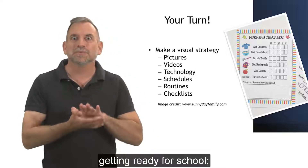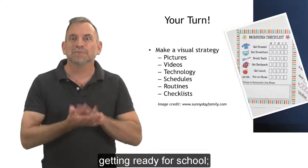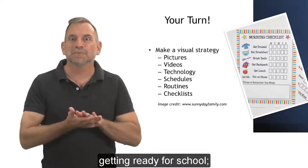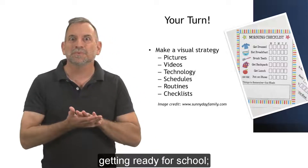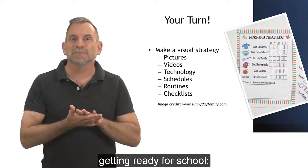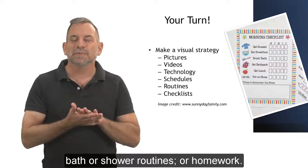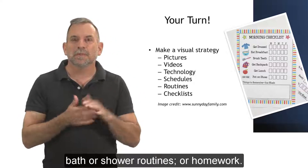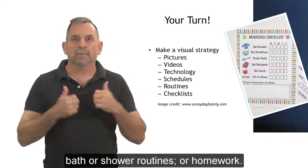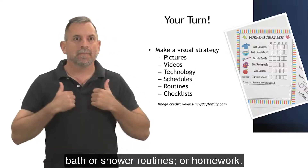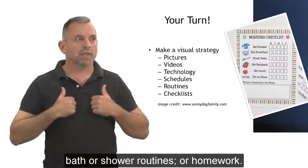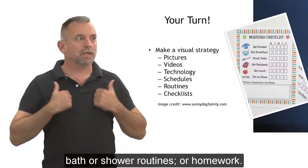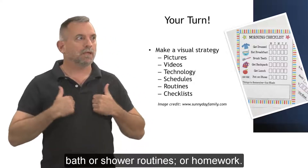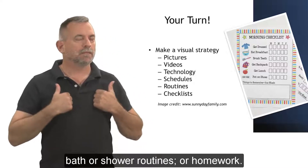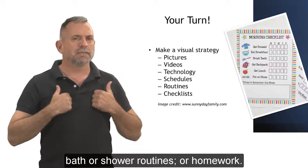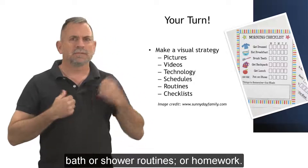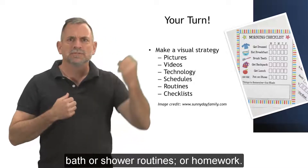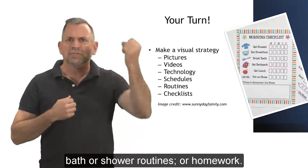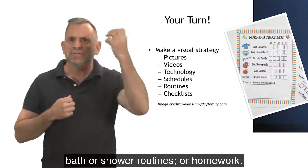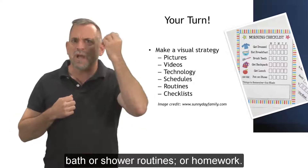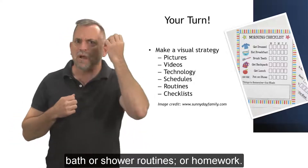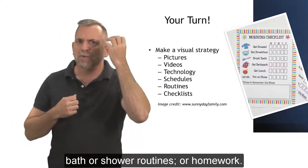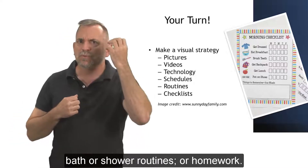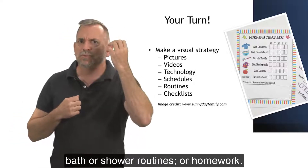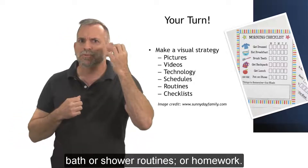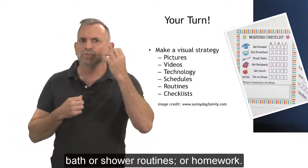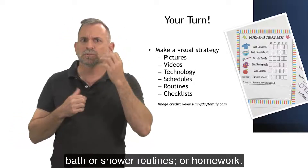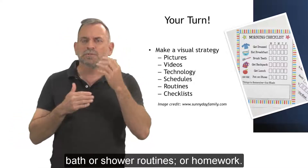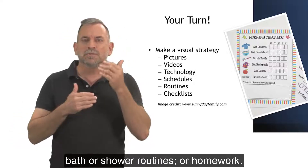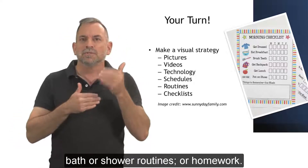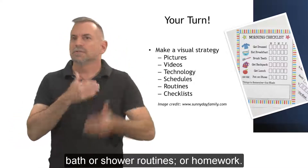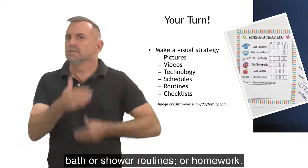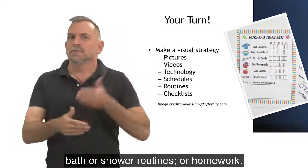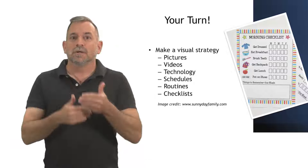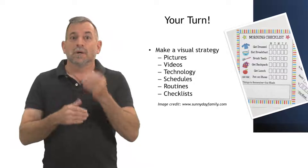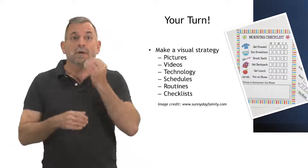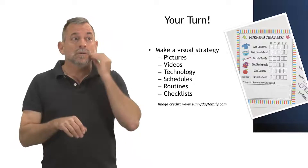school, bath or shower routines, or homework.